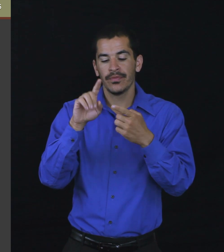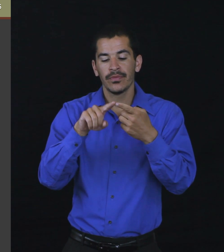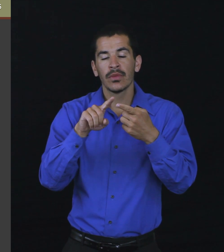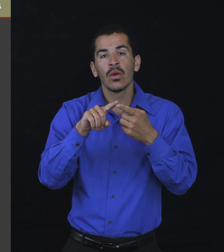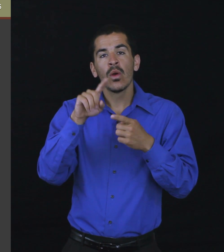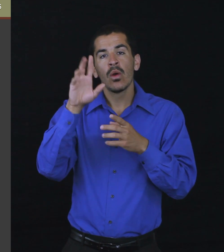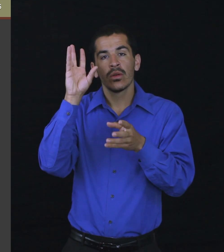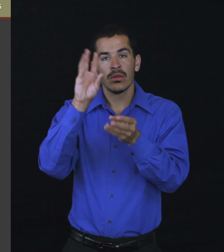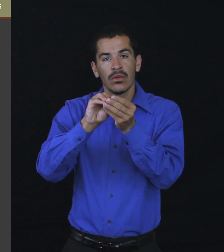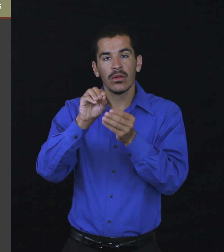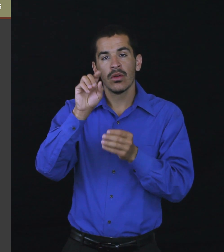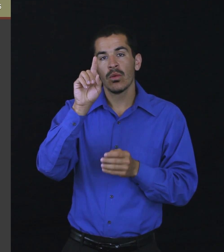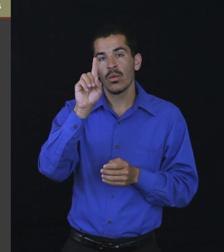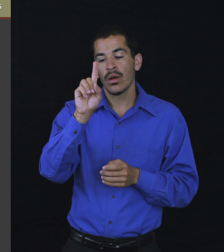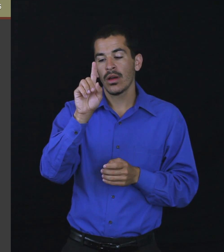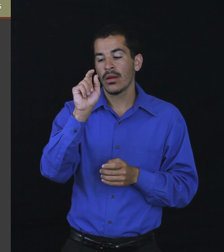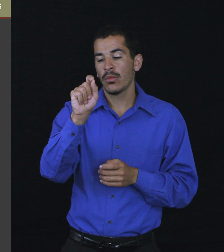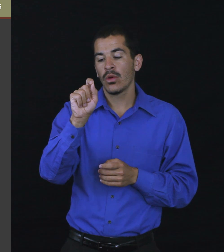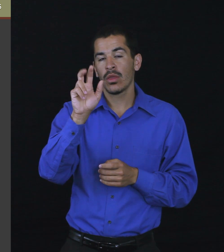1.37 acres,